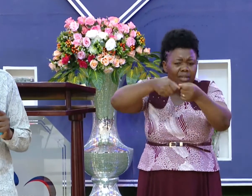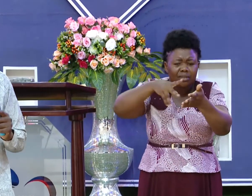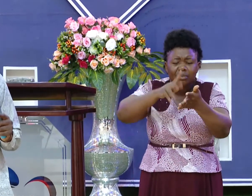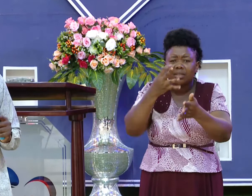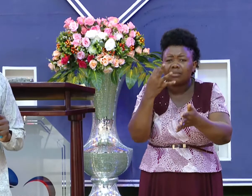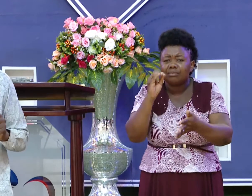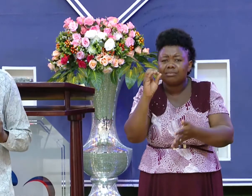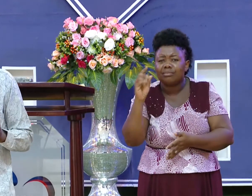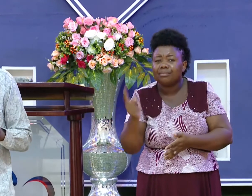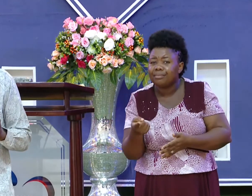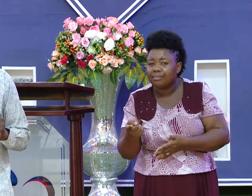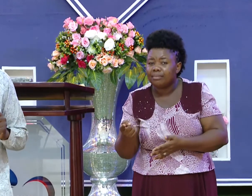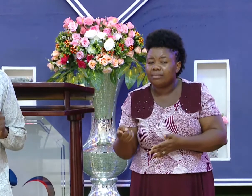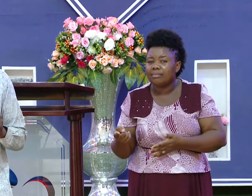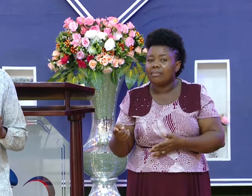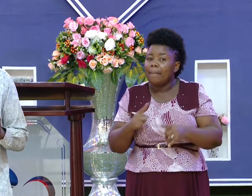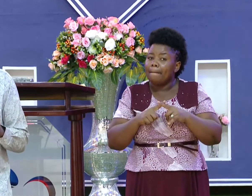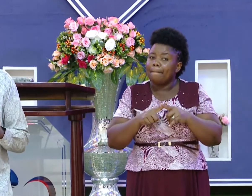Blankets were sold at